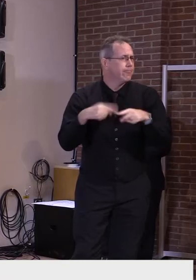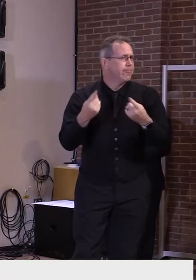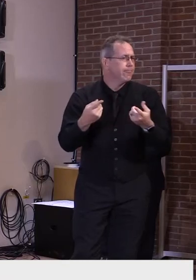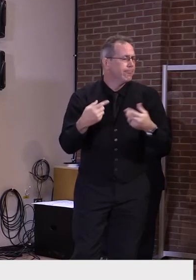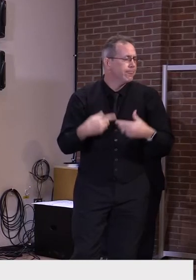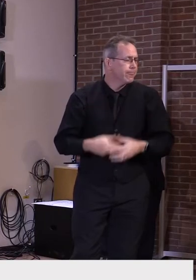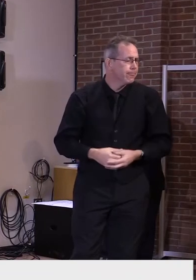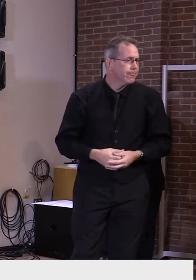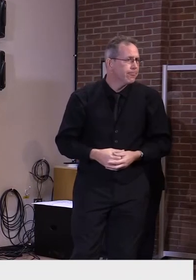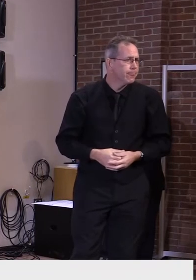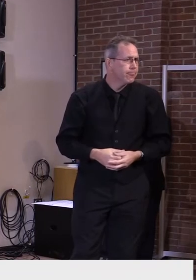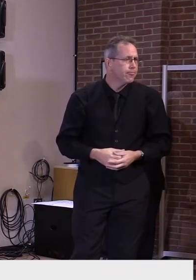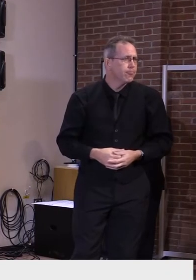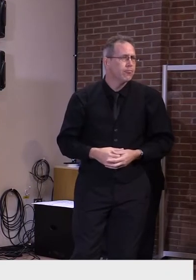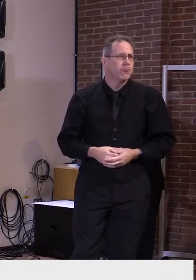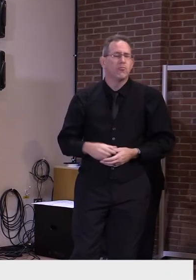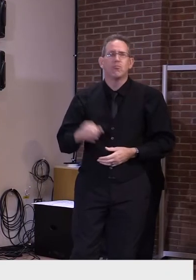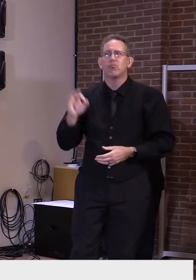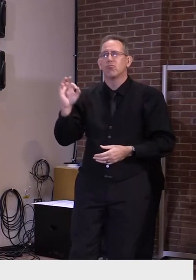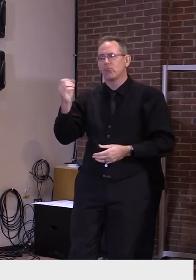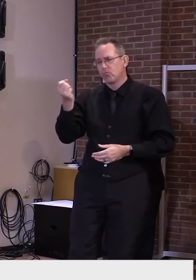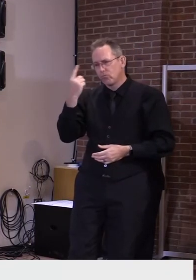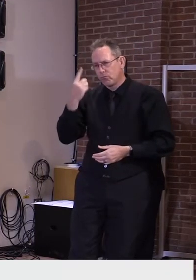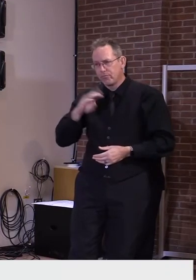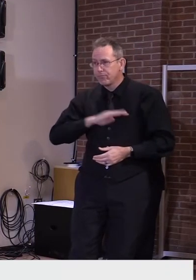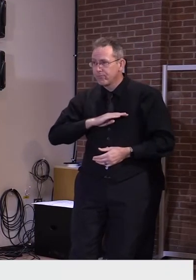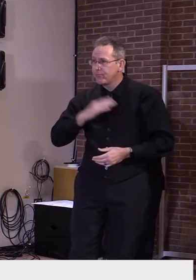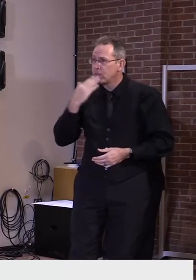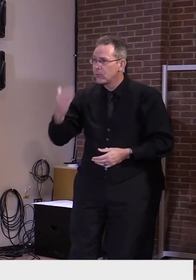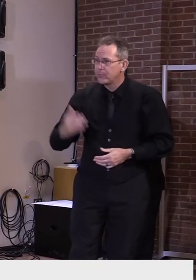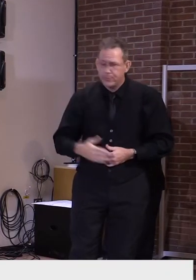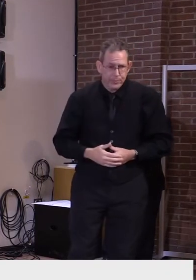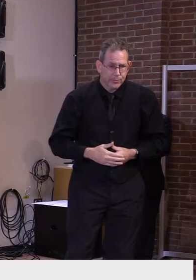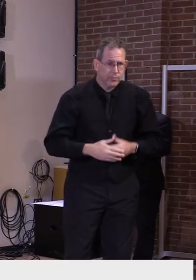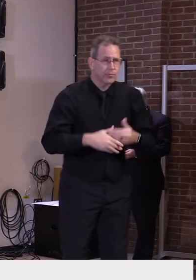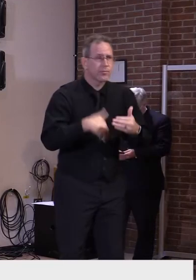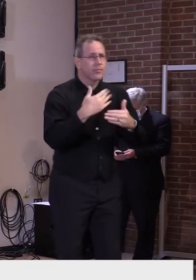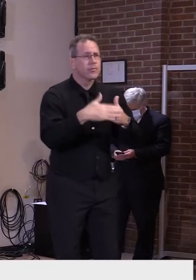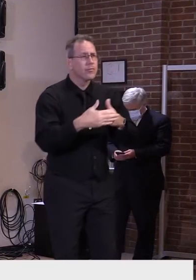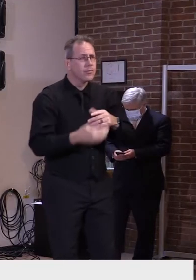Okay, that's it for me. Thank you. Lisa Loomis, The Valley Reporter.